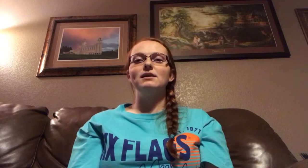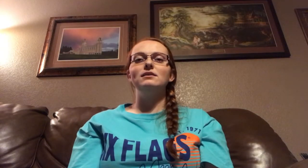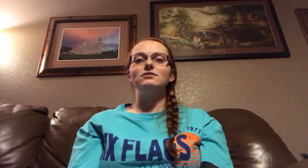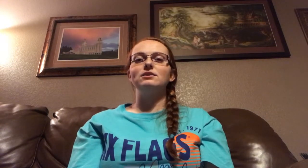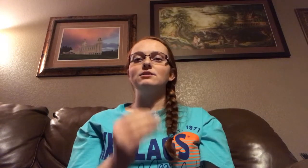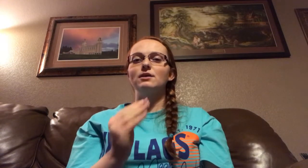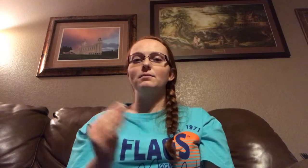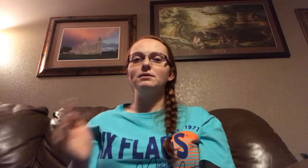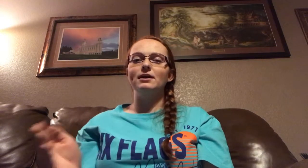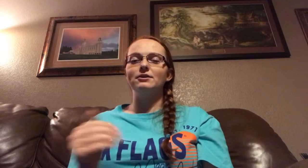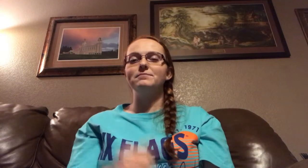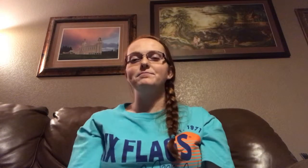There's a double letter.